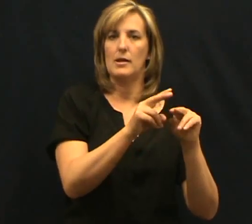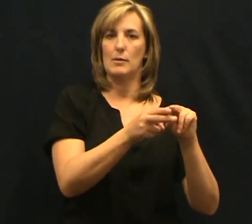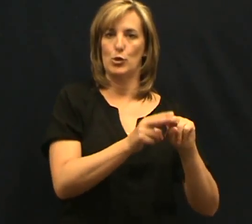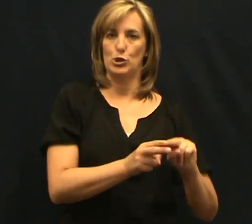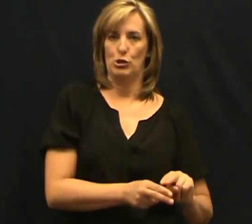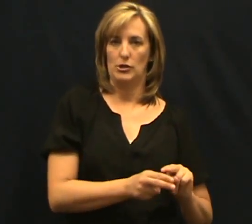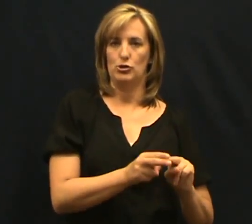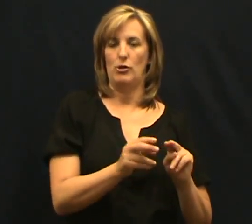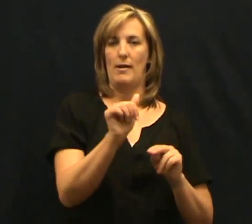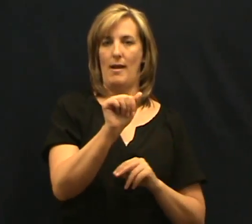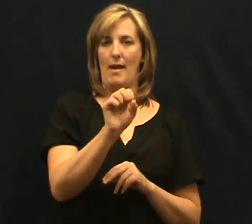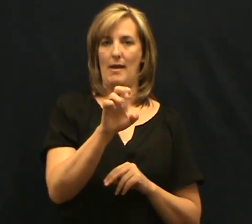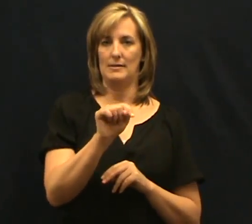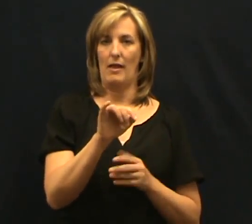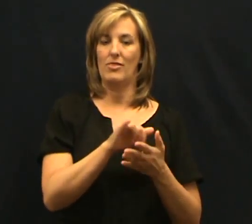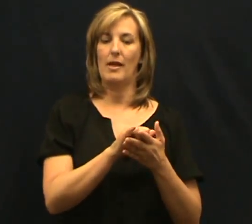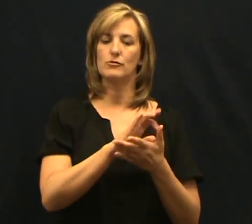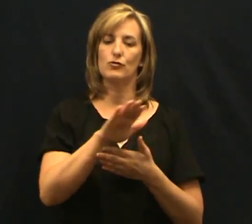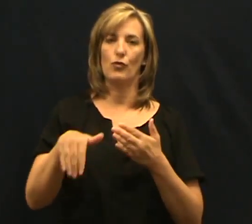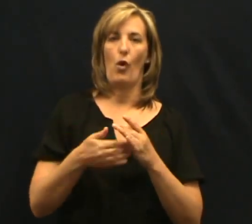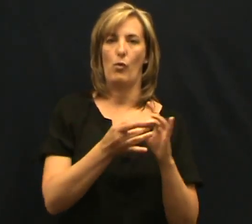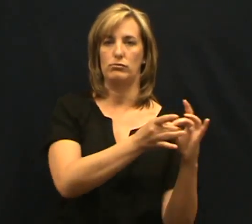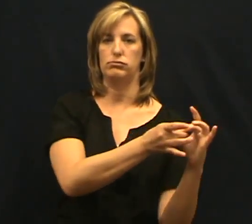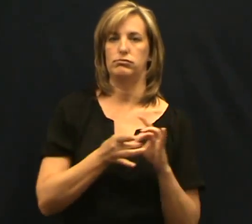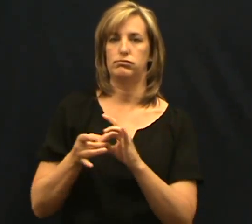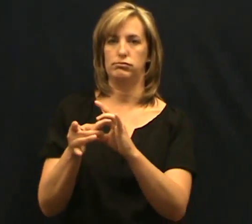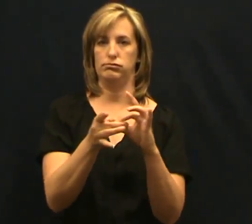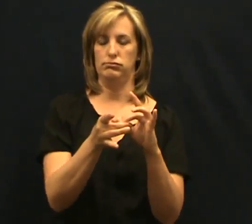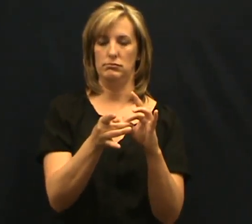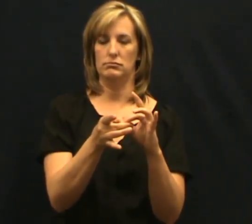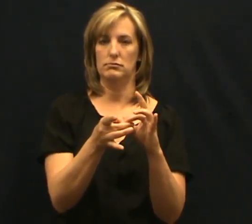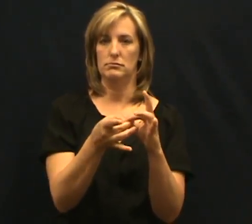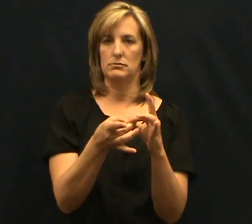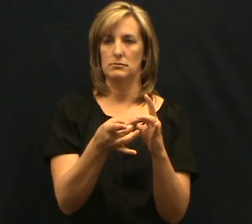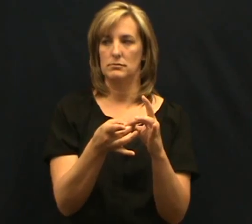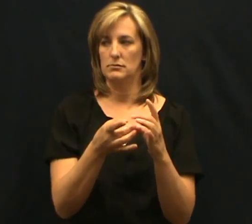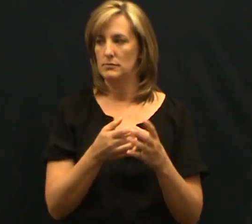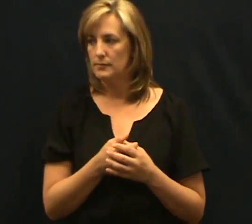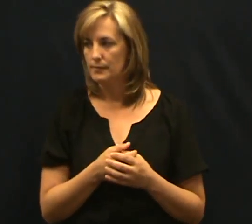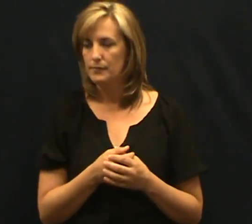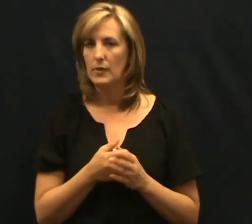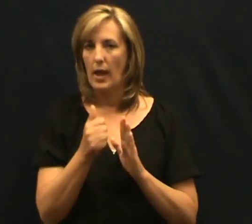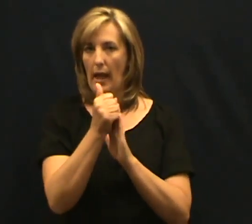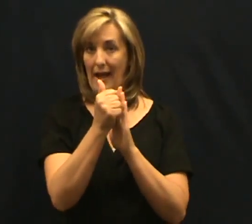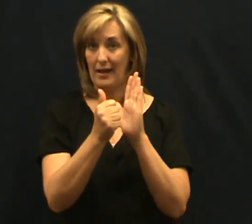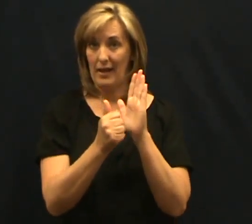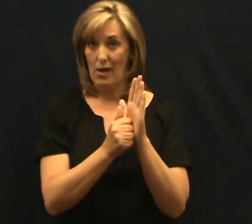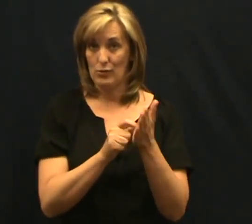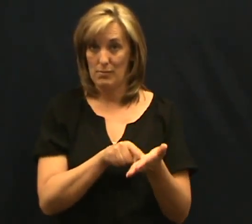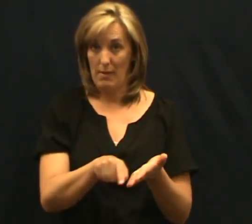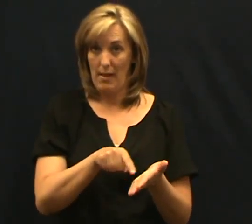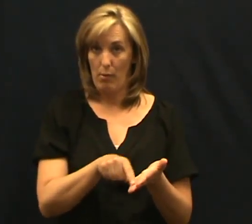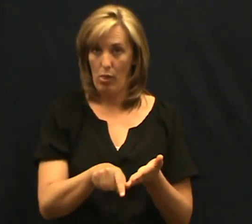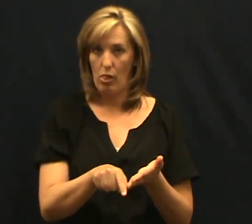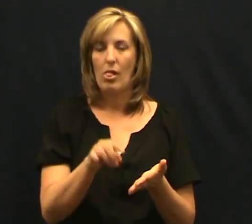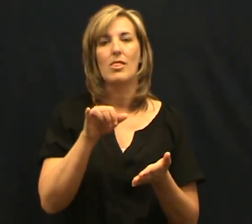expense are all related in some way. So it's good to do it that way. Accounts payable is a liability.